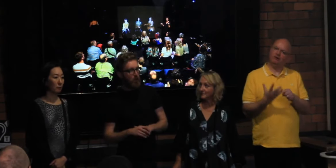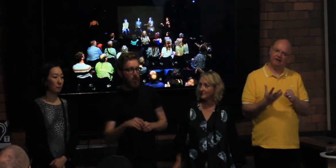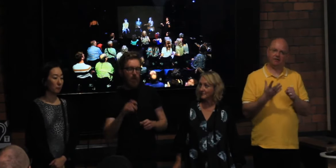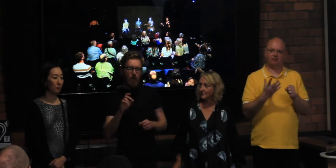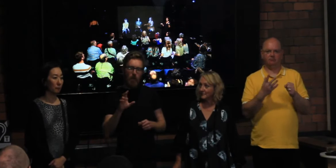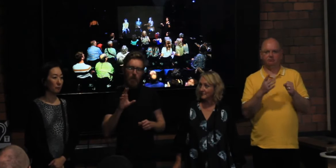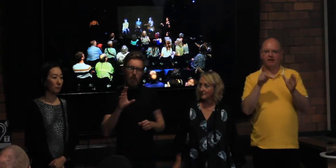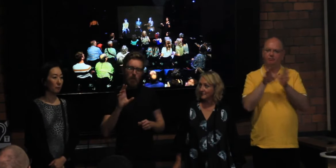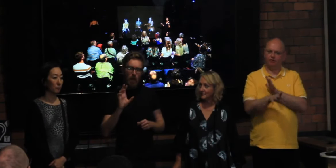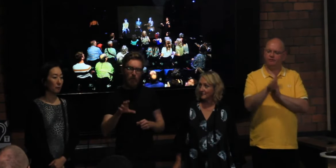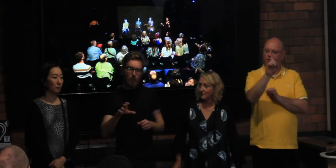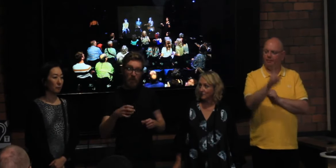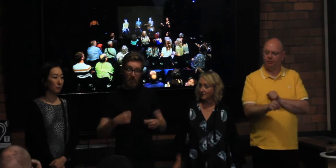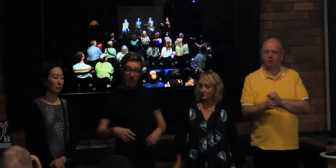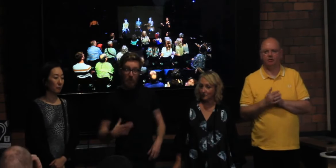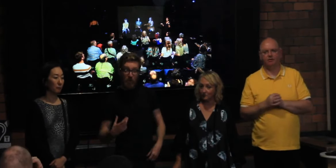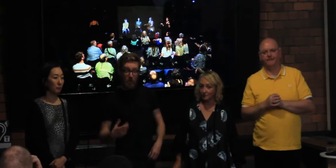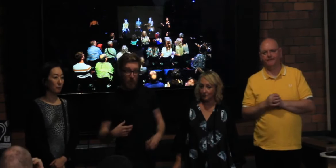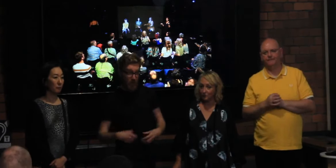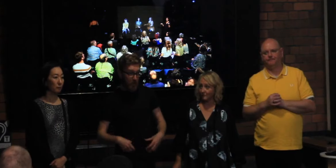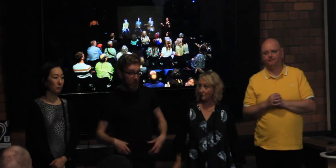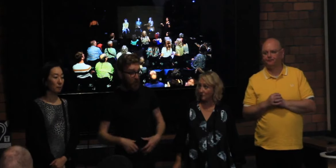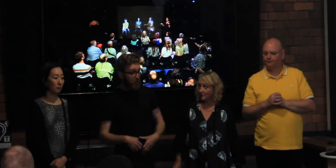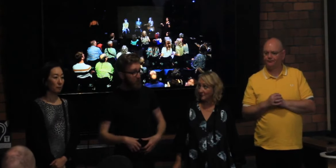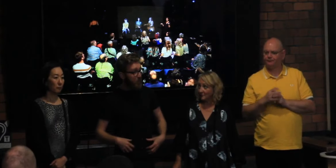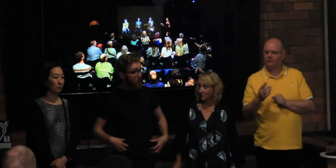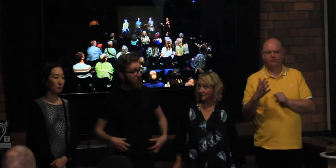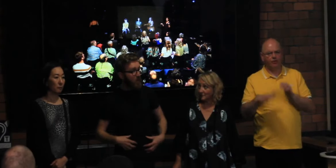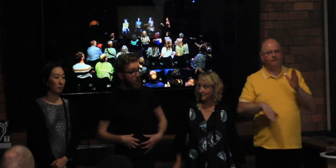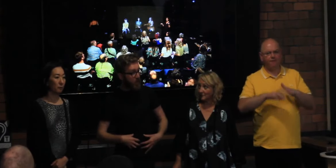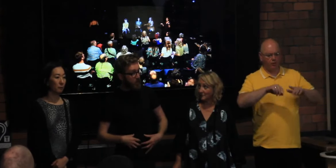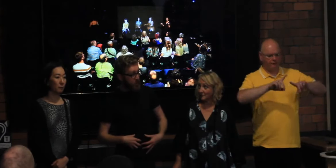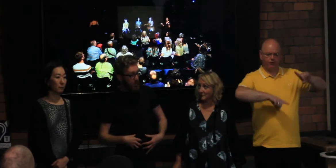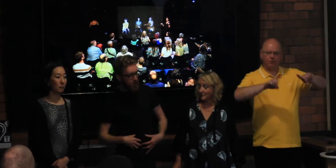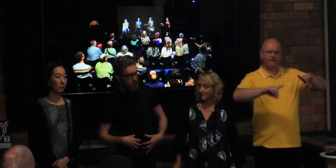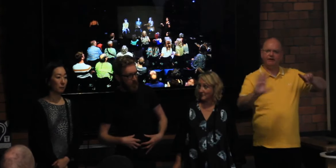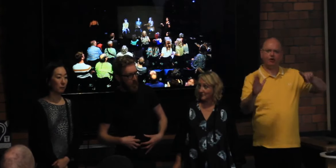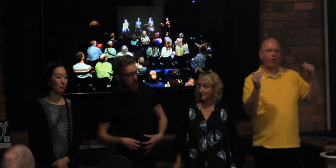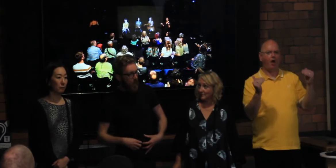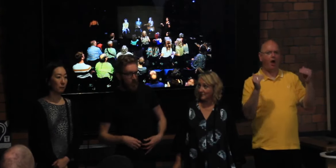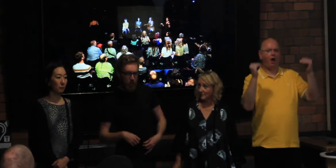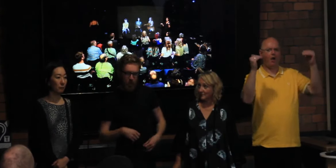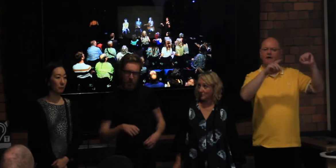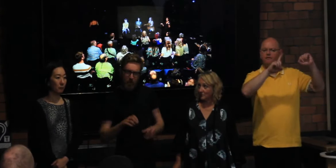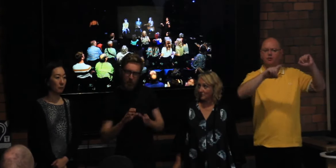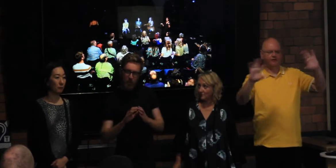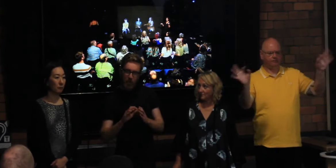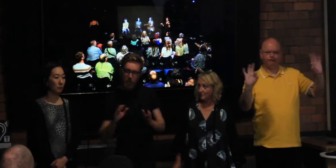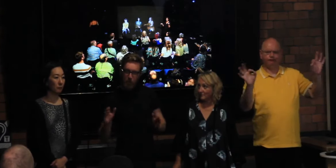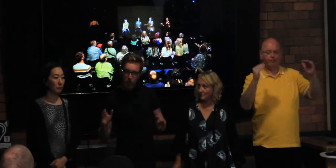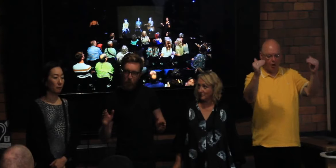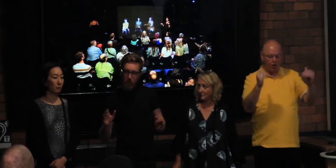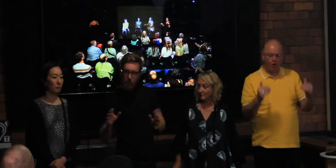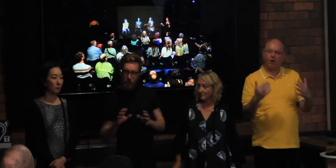track. They are restricted in terms of the kind of frequency, so they deal with the kind of low end of sound. But within that, there's a